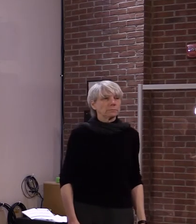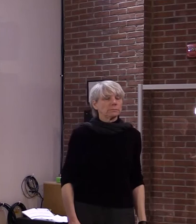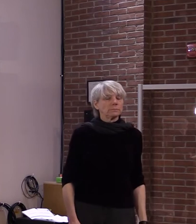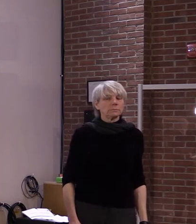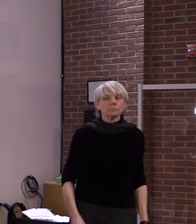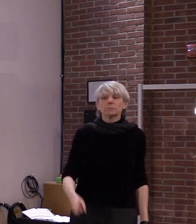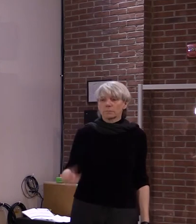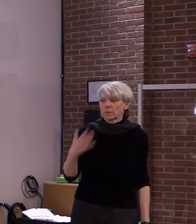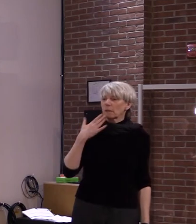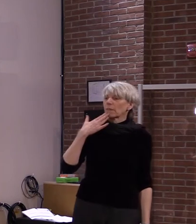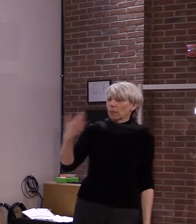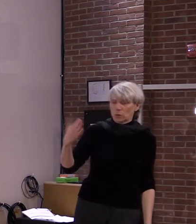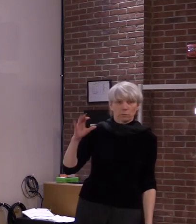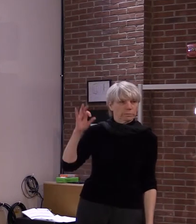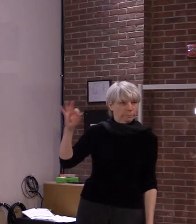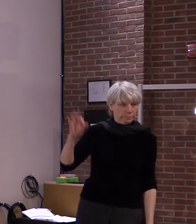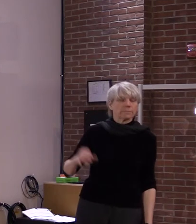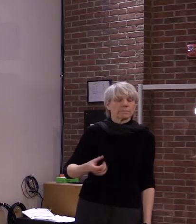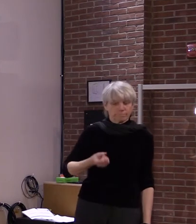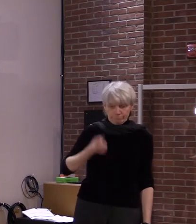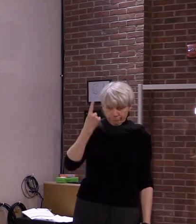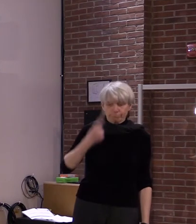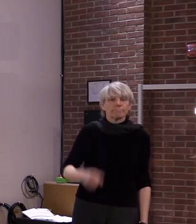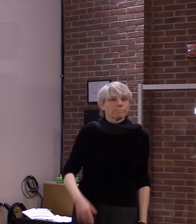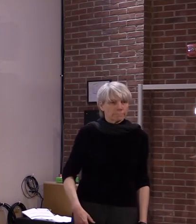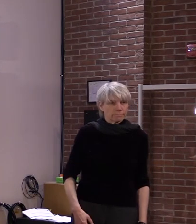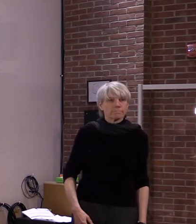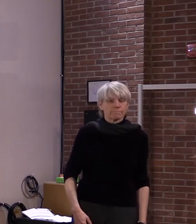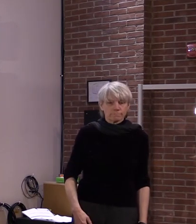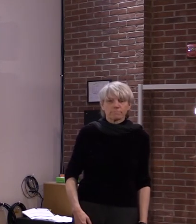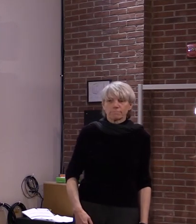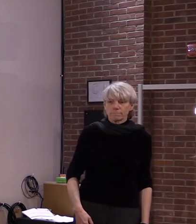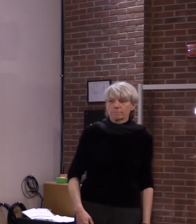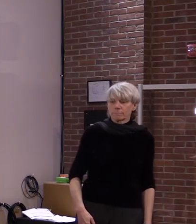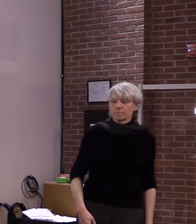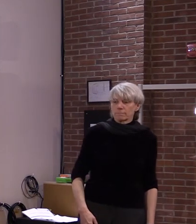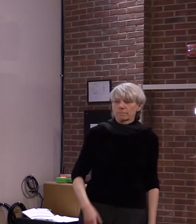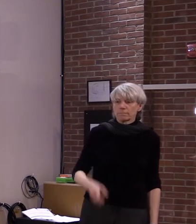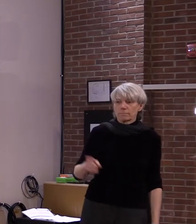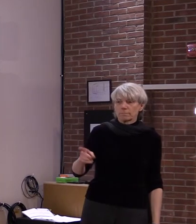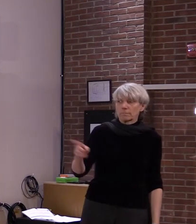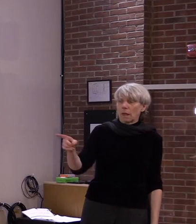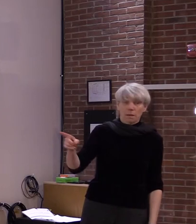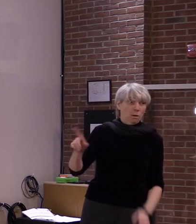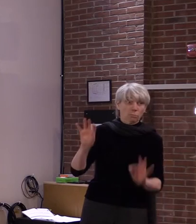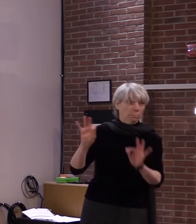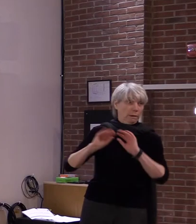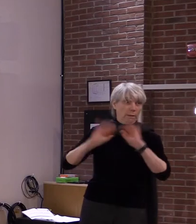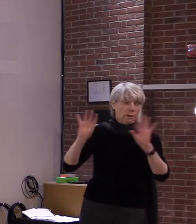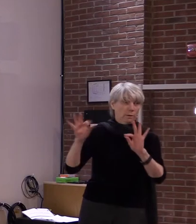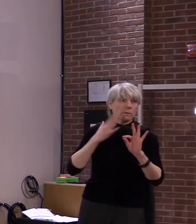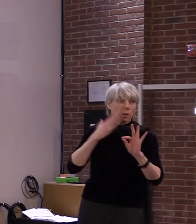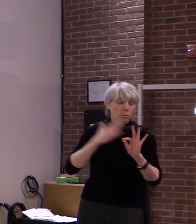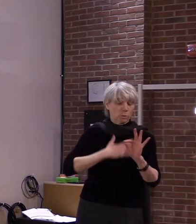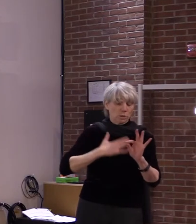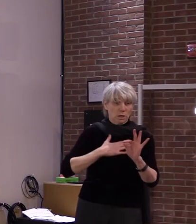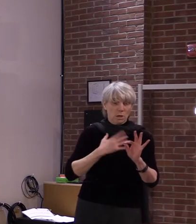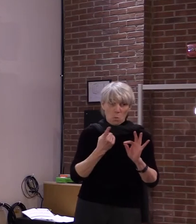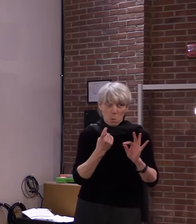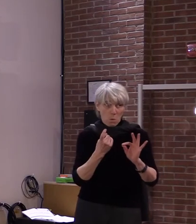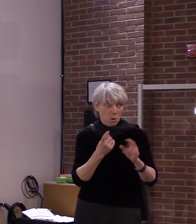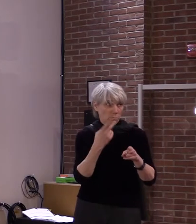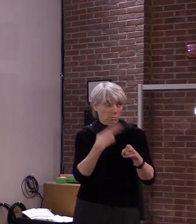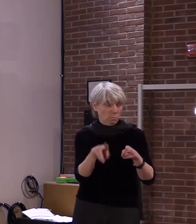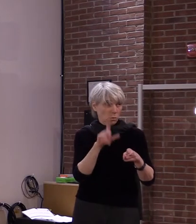uh thank you very much that i think that you may not think that thought was helpful but i did uh if i have one more question a small